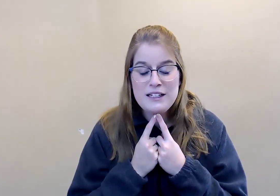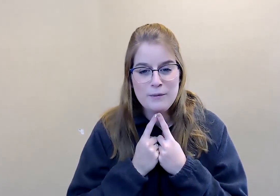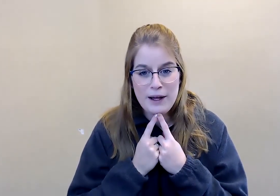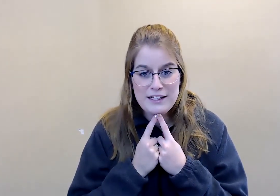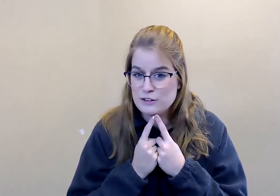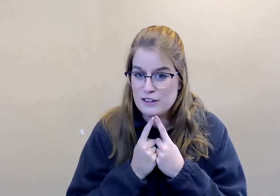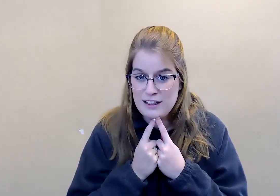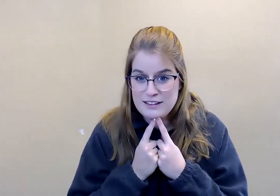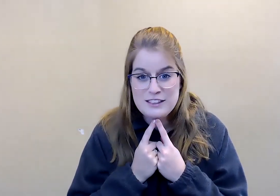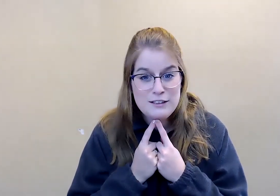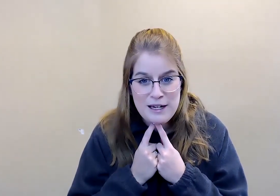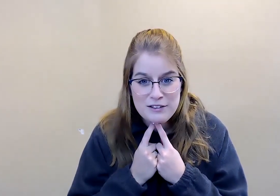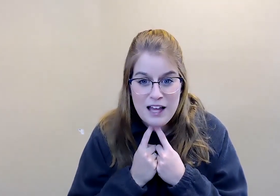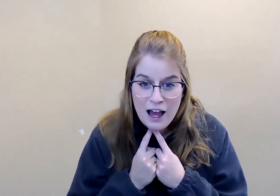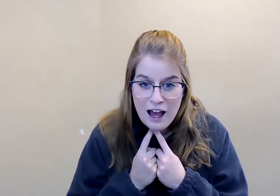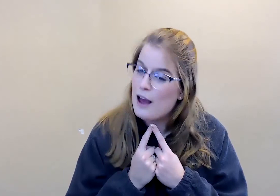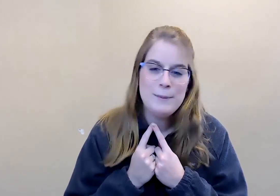Open wide your little mouth, but do